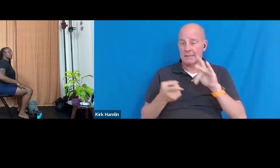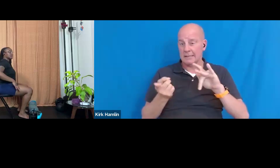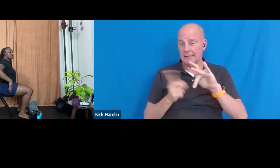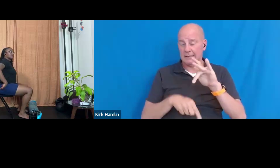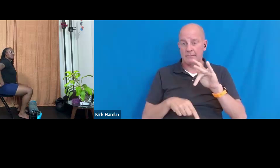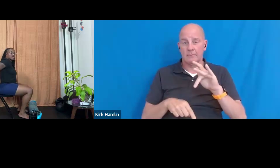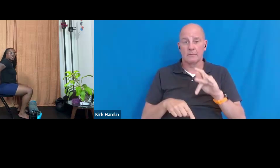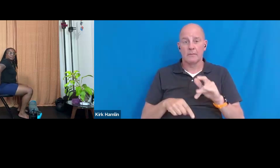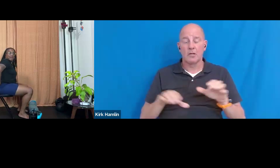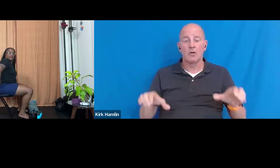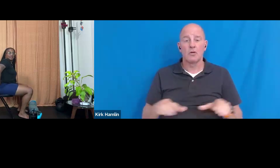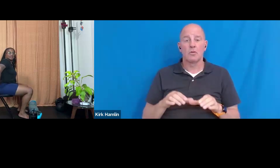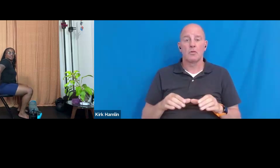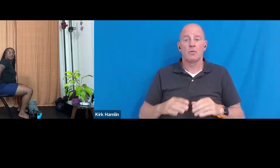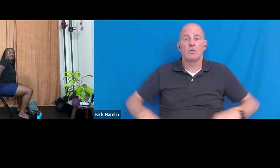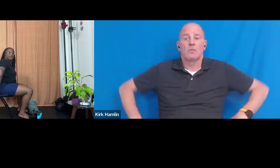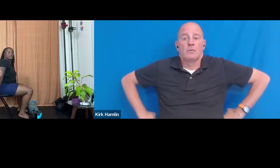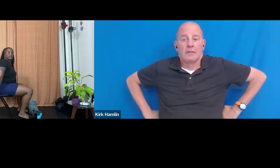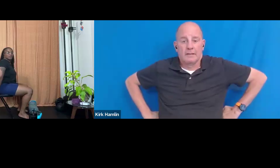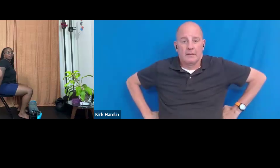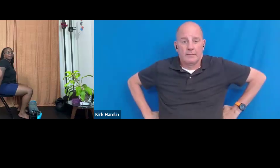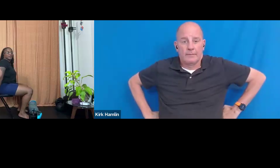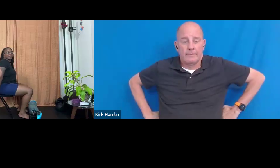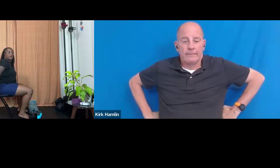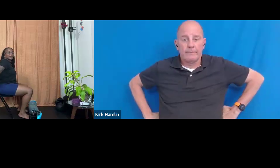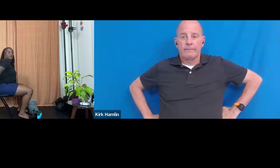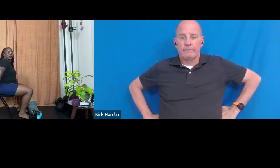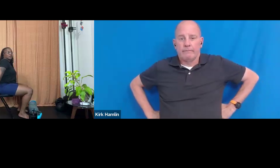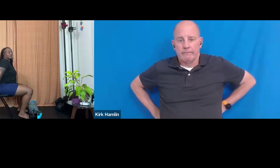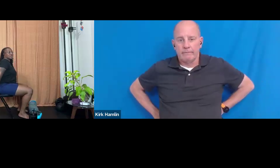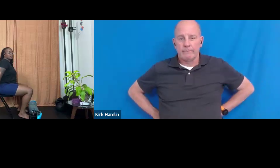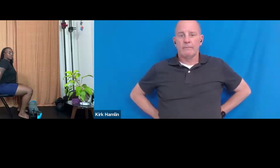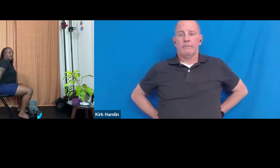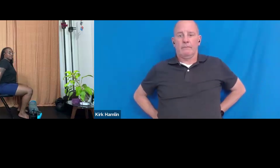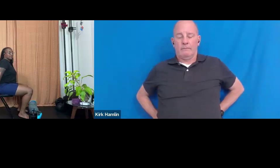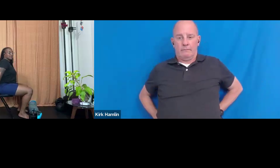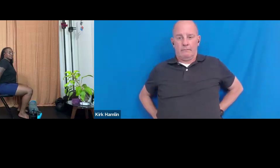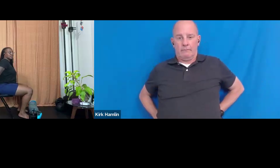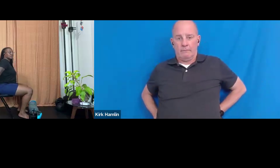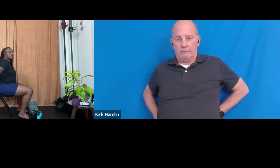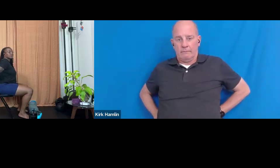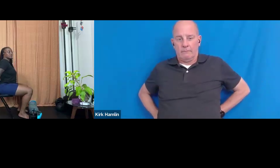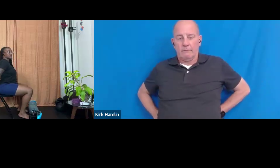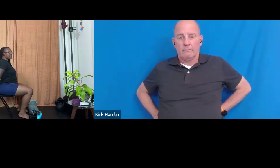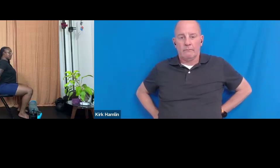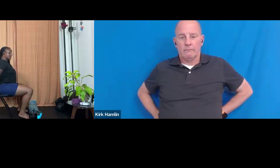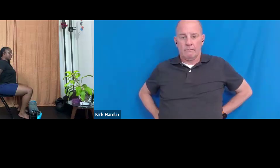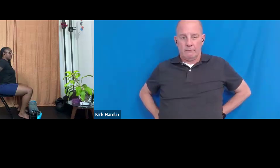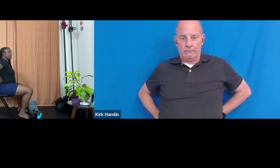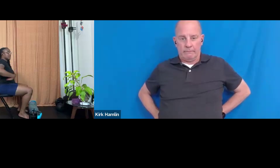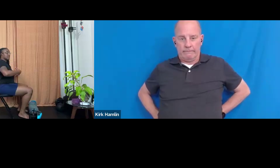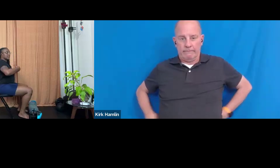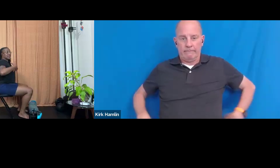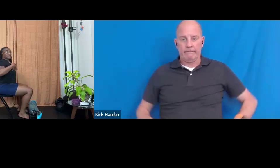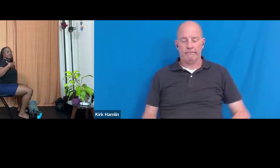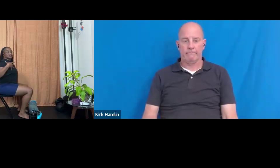going with reaching back. So hands right by your butt, or maybe you grab your wrist, or maybe you grab your